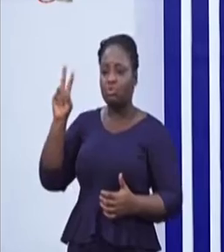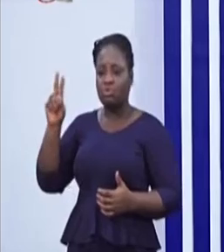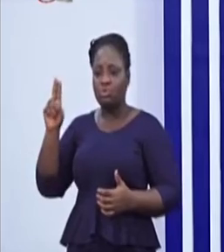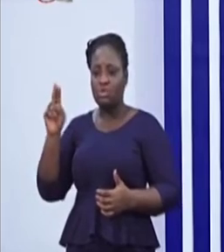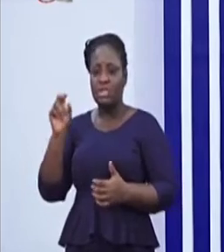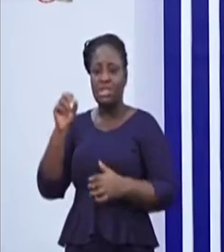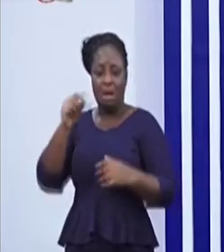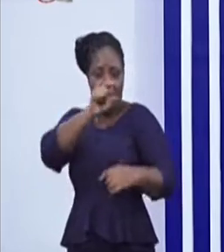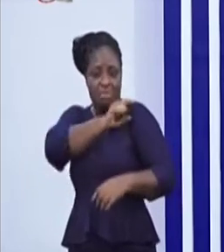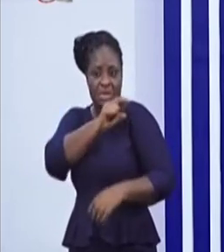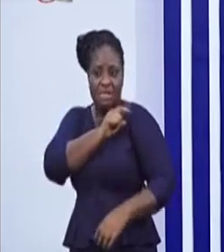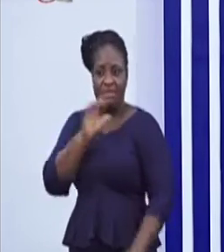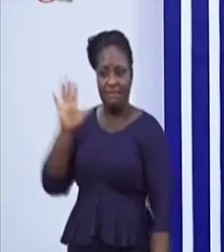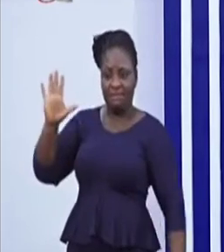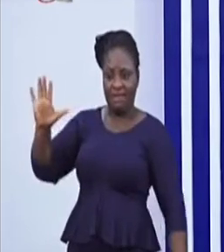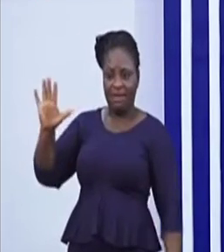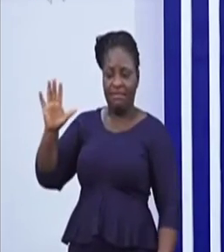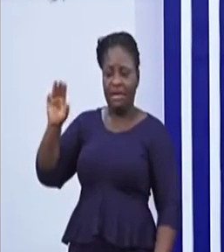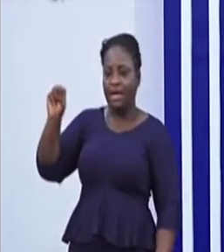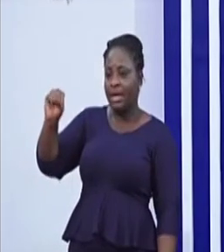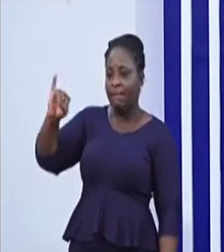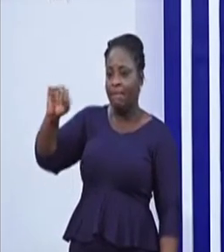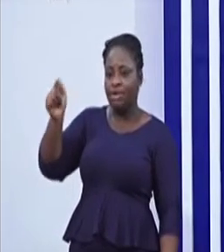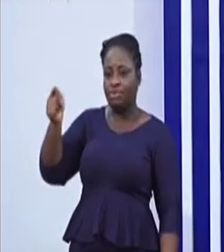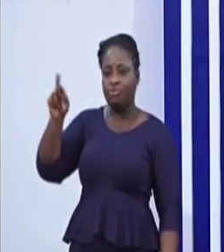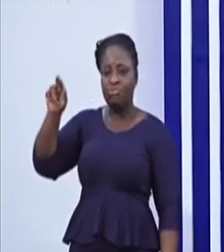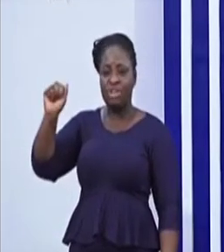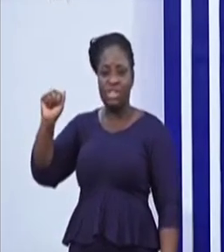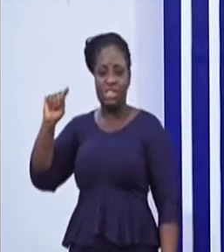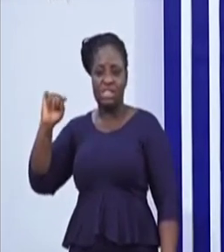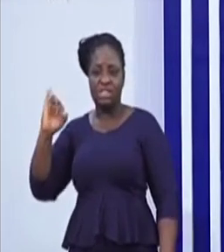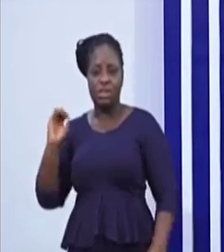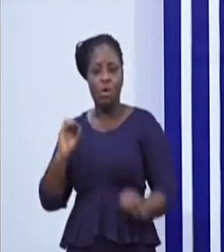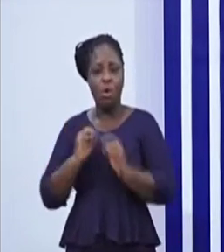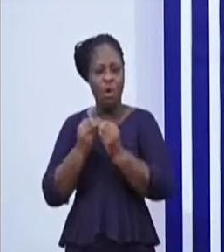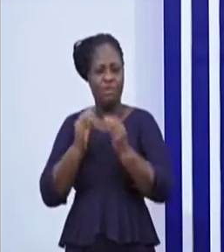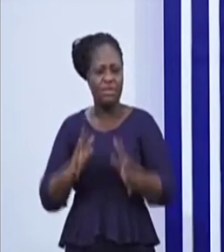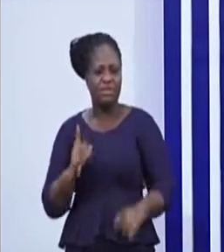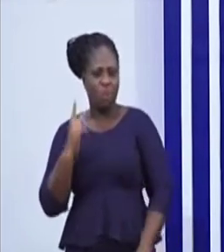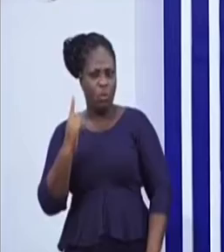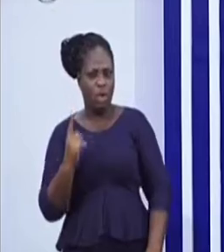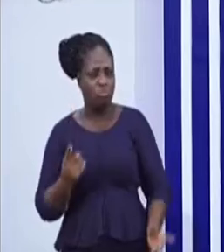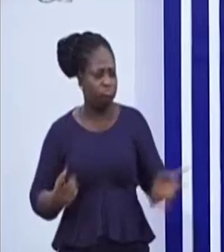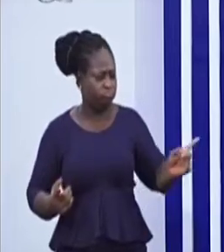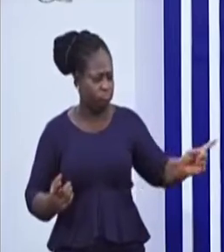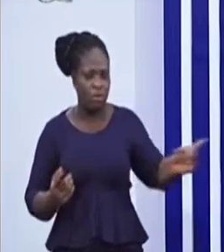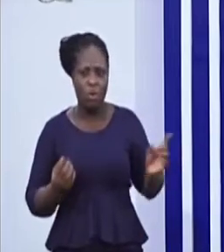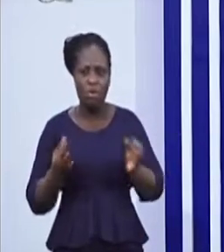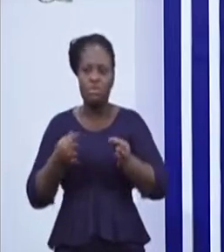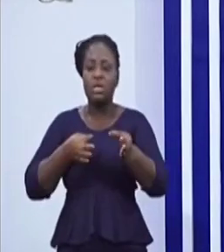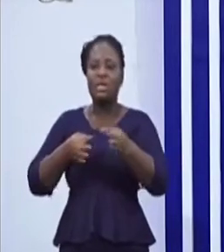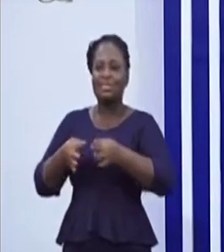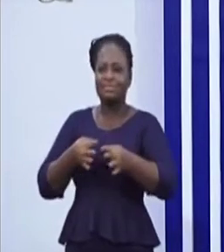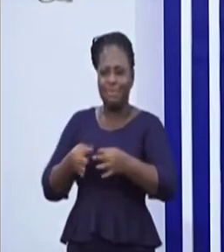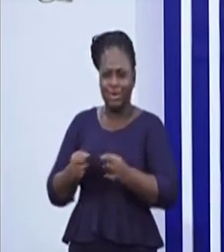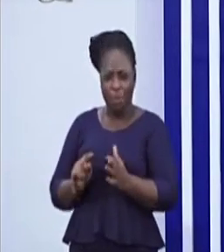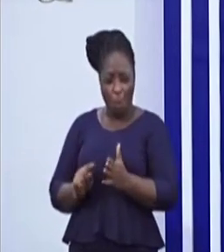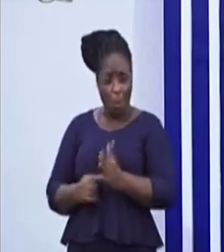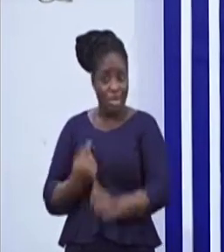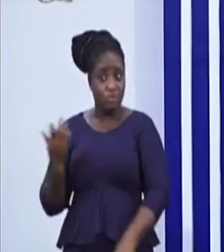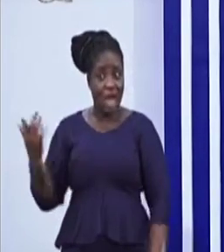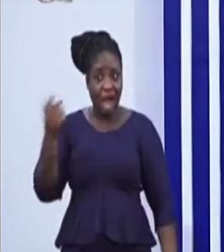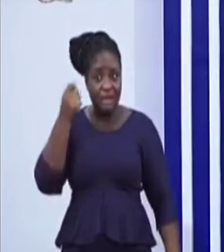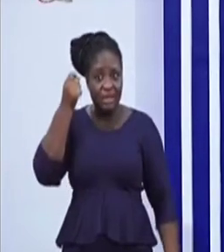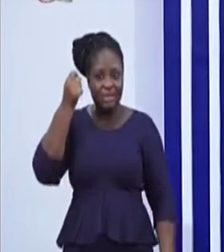station 5, and immigration office 1. Now let me just explain what this whole fight is about so that once we